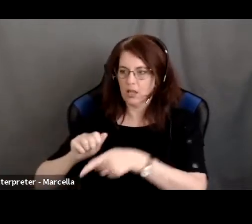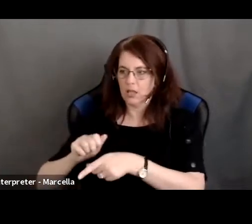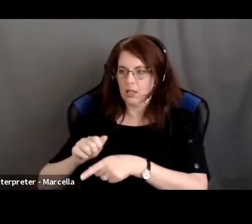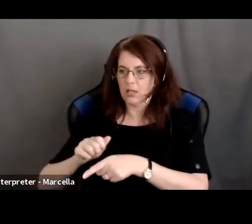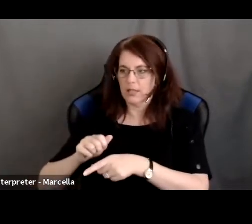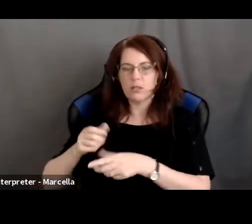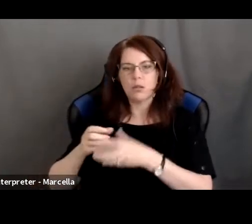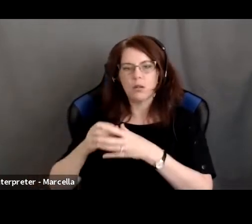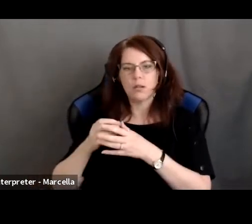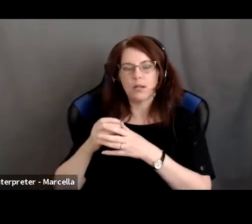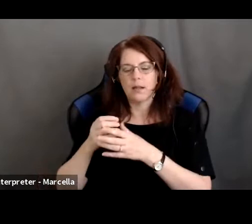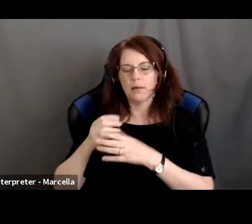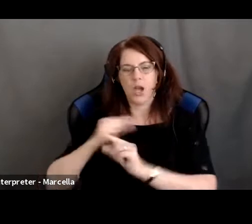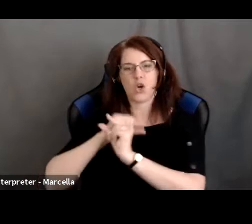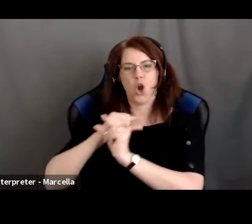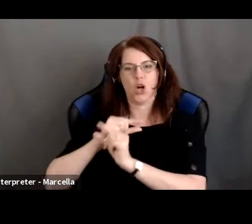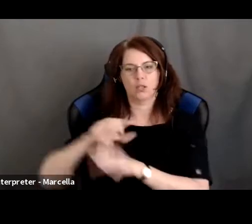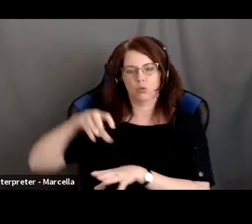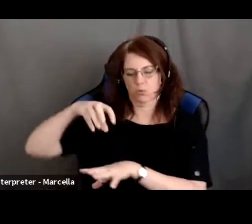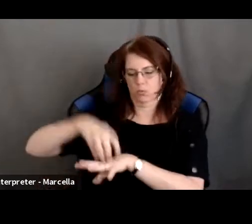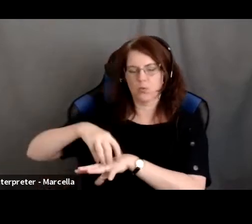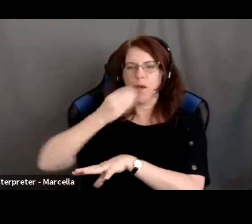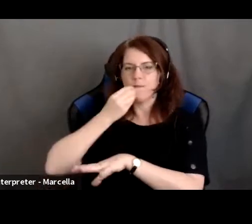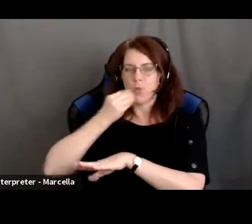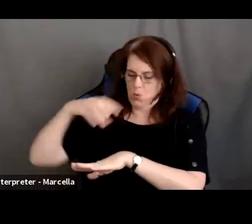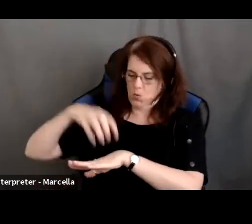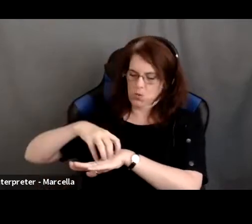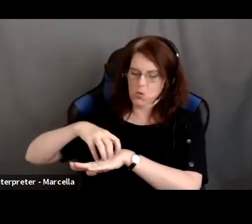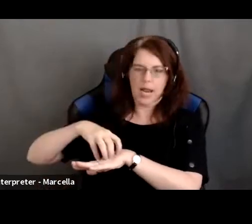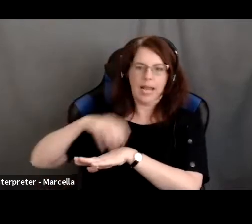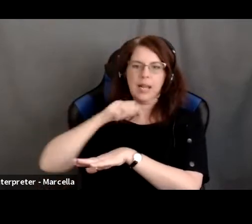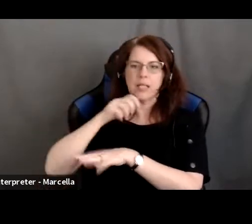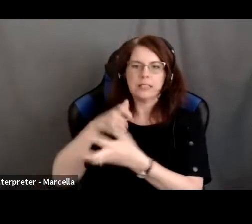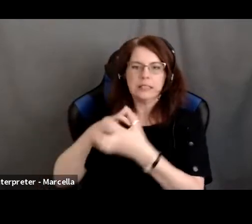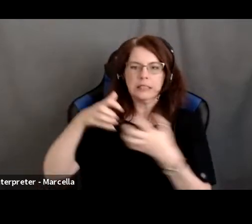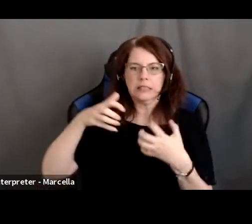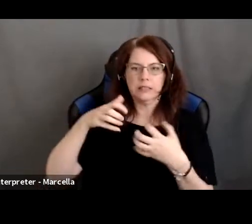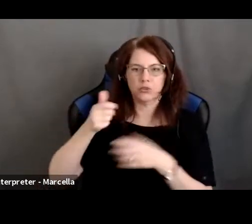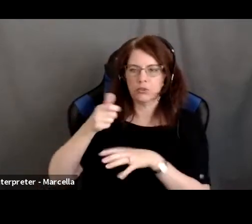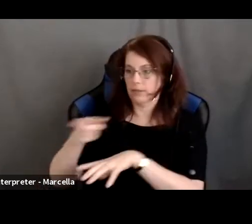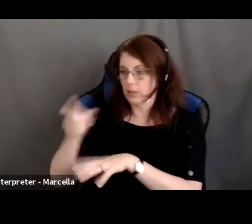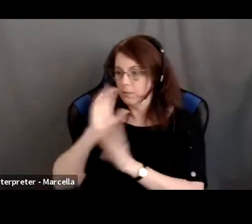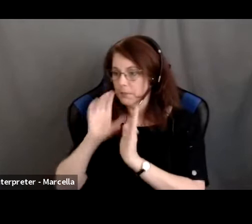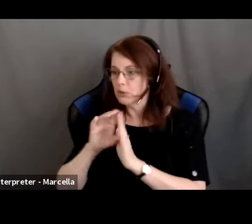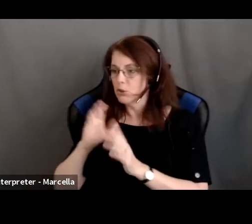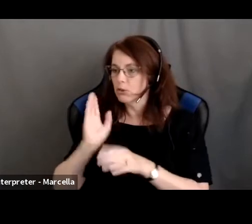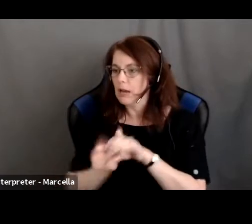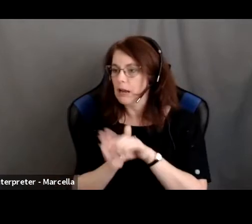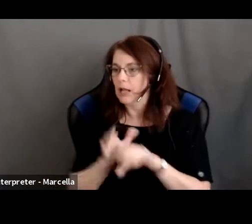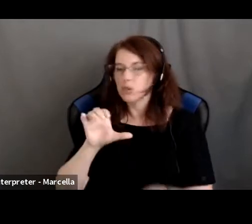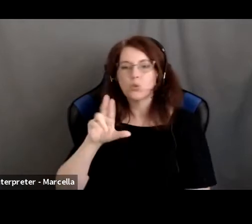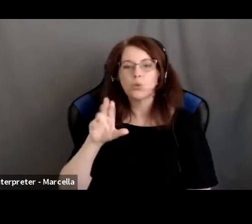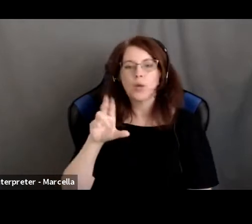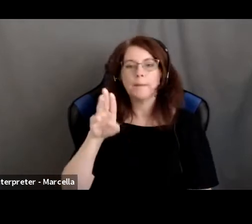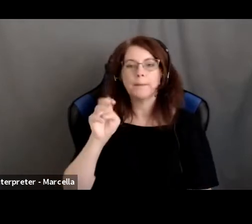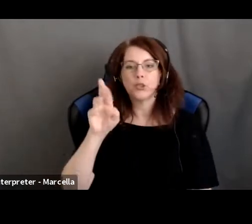hold on to that the food attaches to, so that you can cut up cucumbers. They are actually cutting cucumbers in this picture.